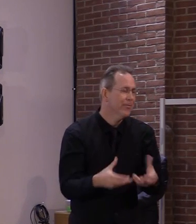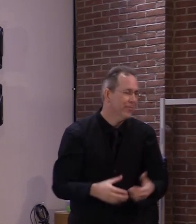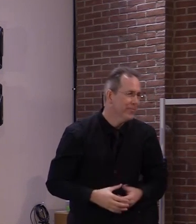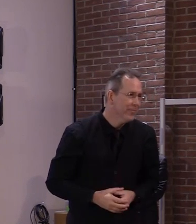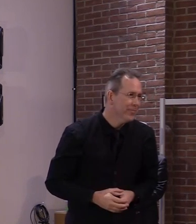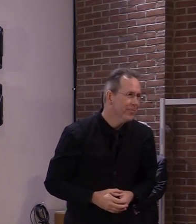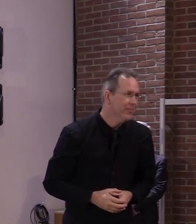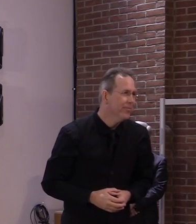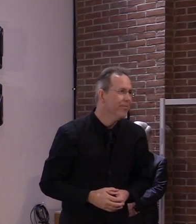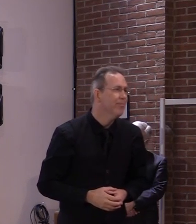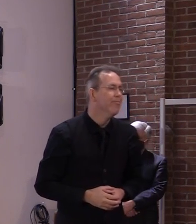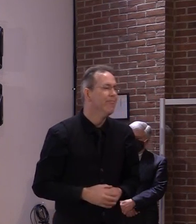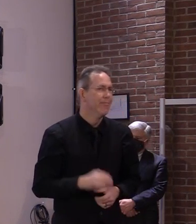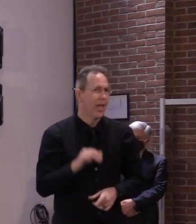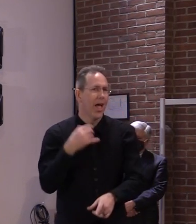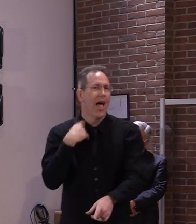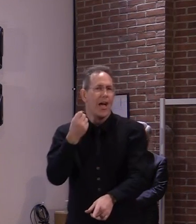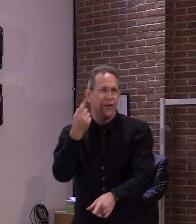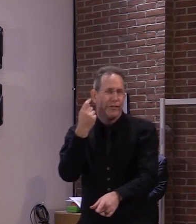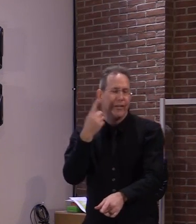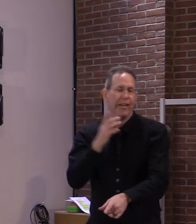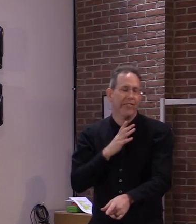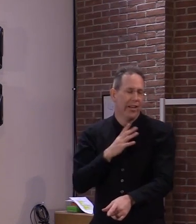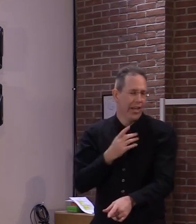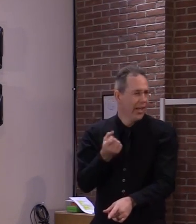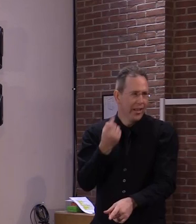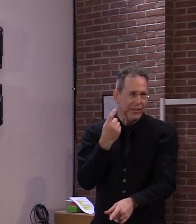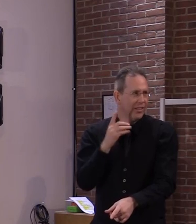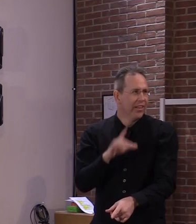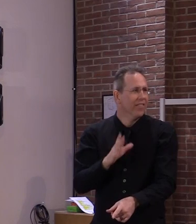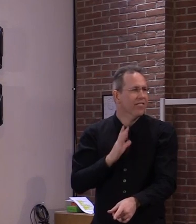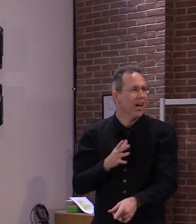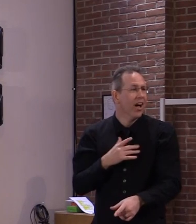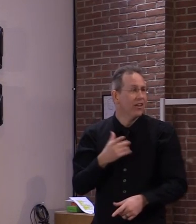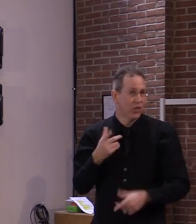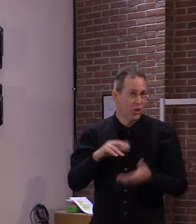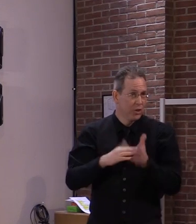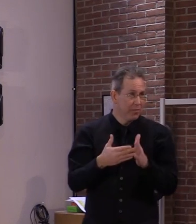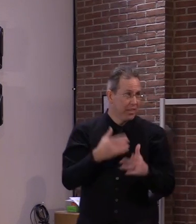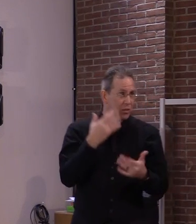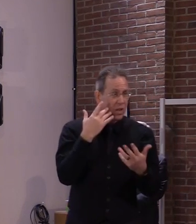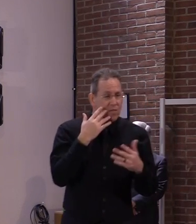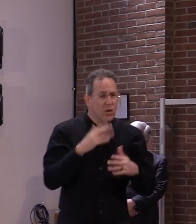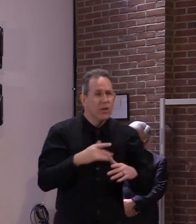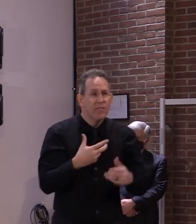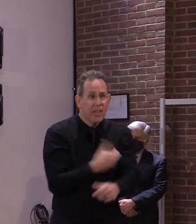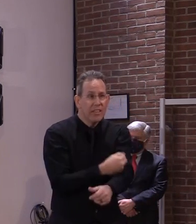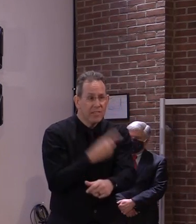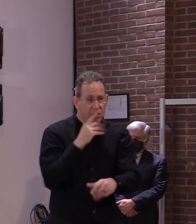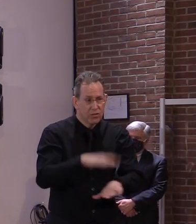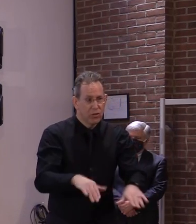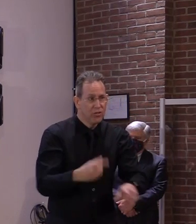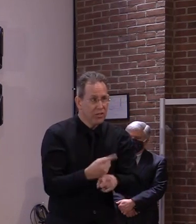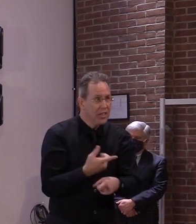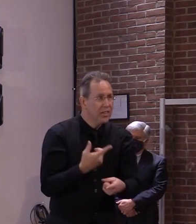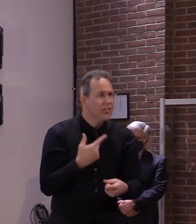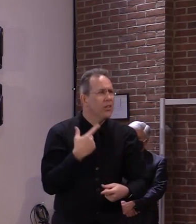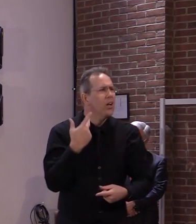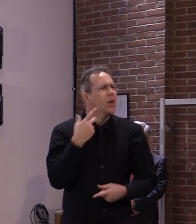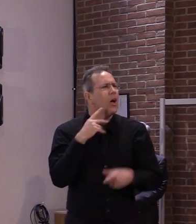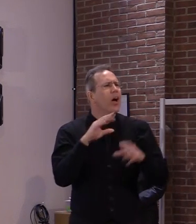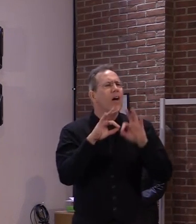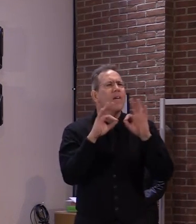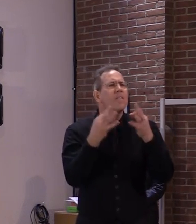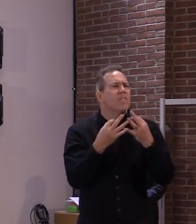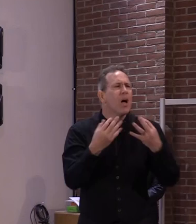the trials or how it would affect them, what is the message then to families with younger kids moving forward once the parents are able to get vaccinated? Should